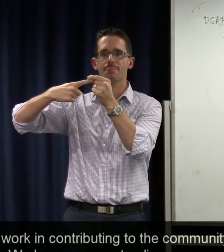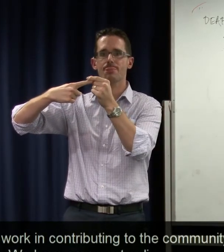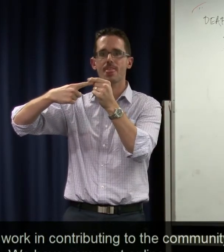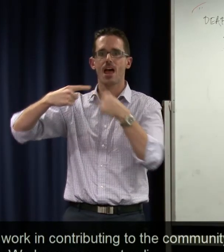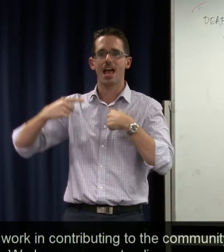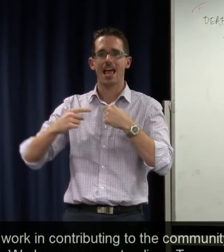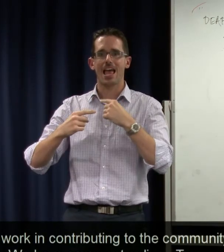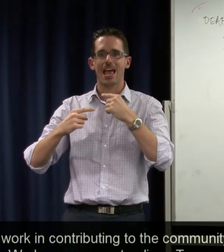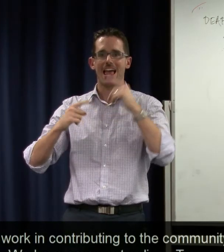One...